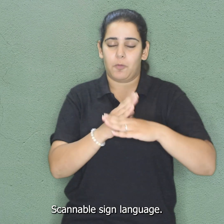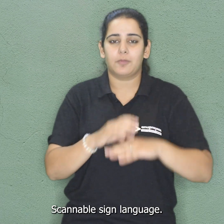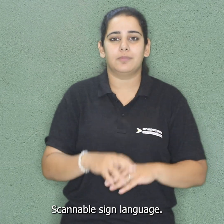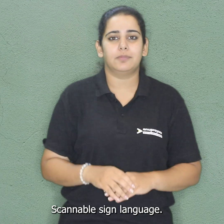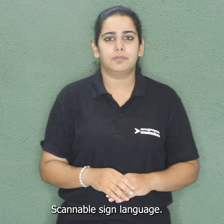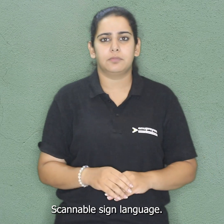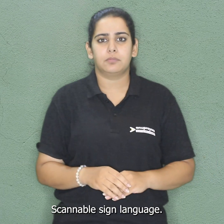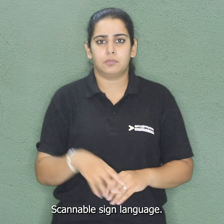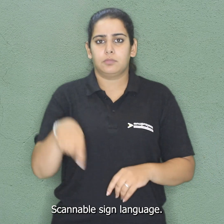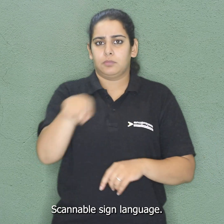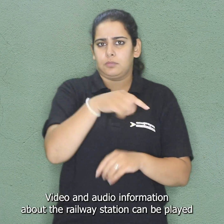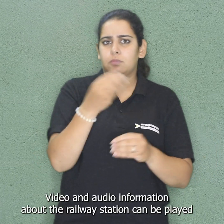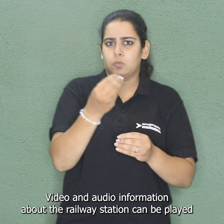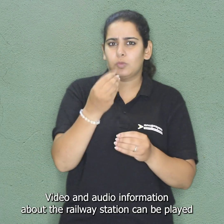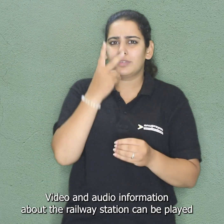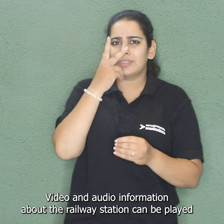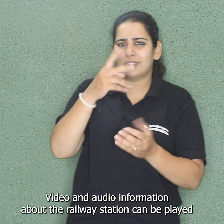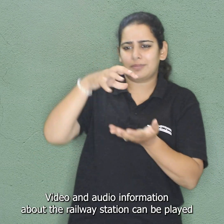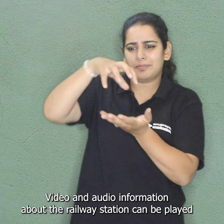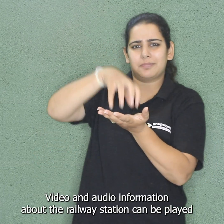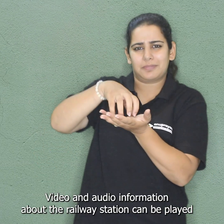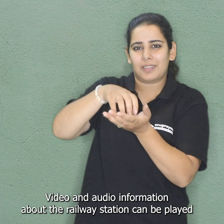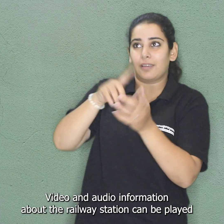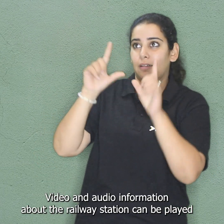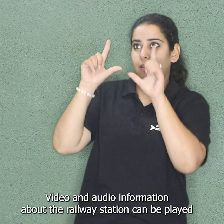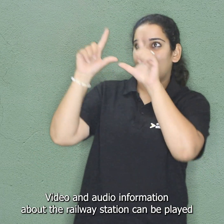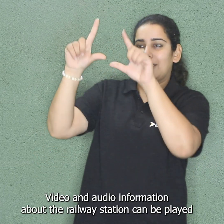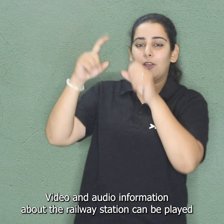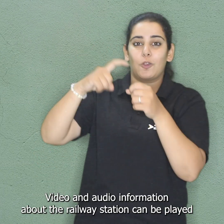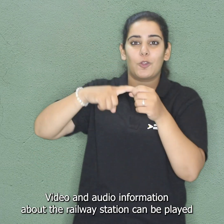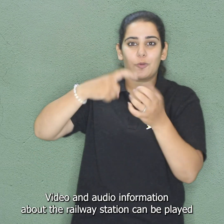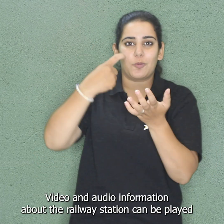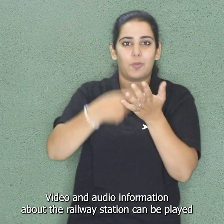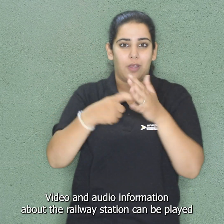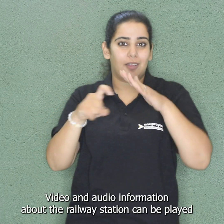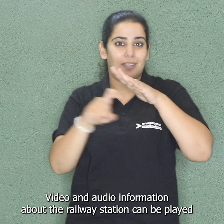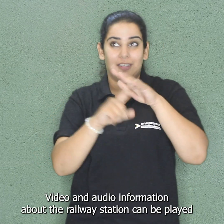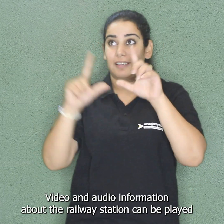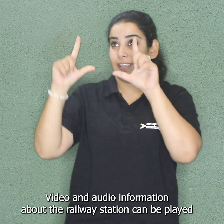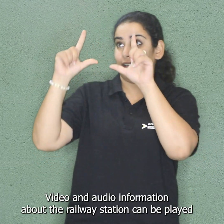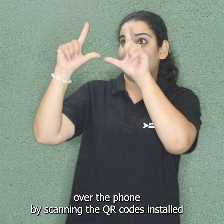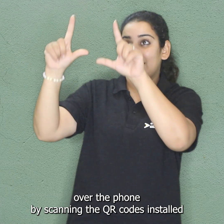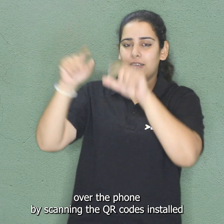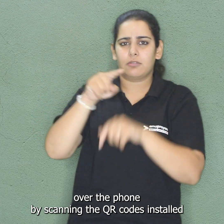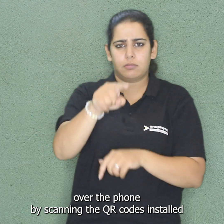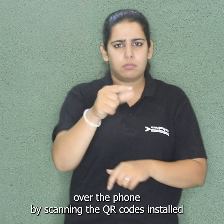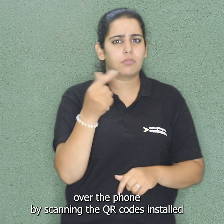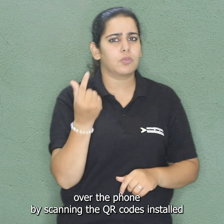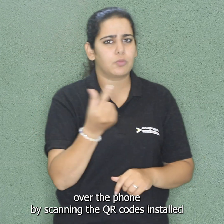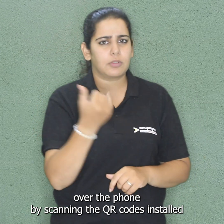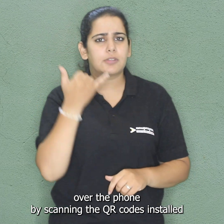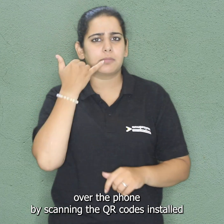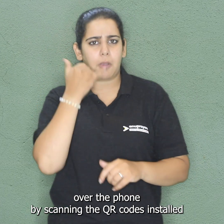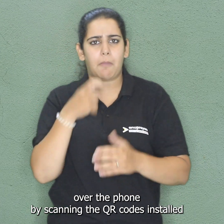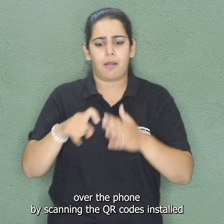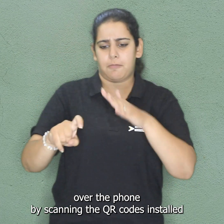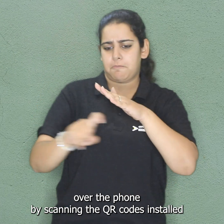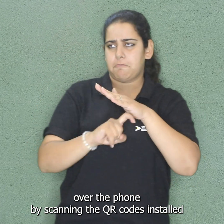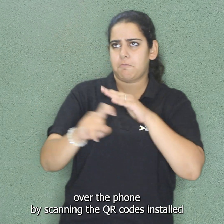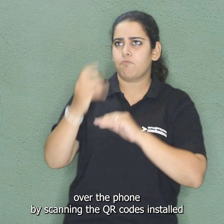Scannable sign language video and audio information about the railway station can be played over the phone by scanning the QR codes